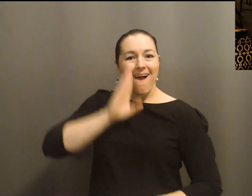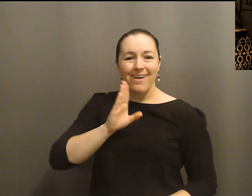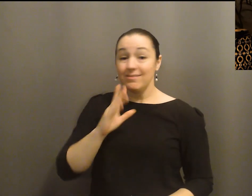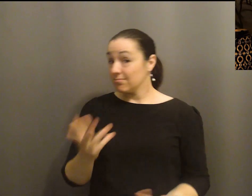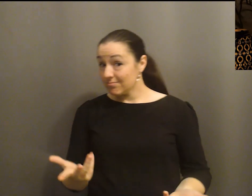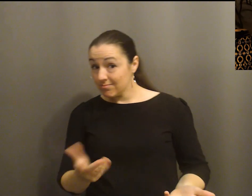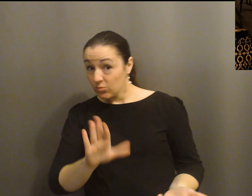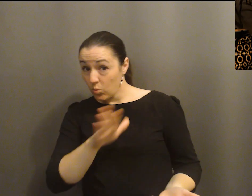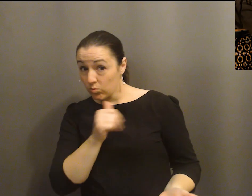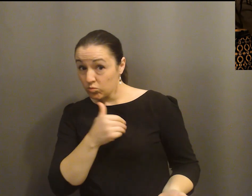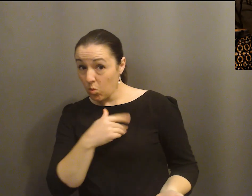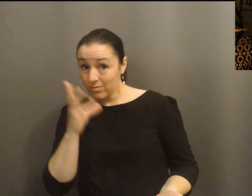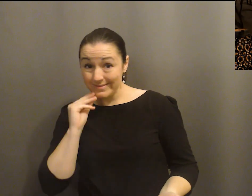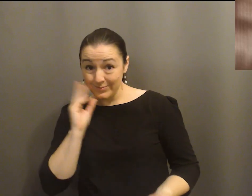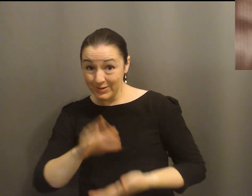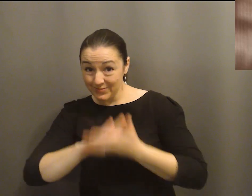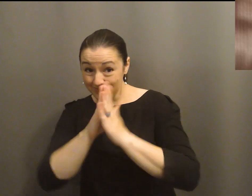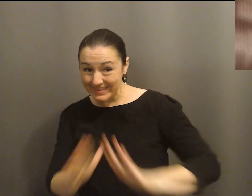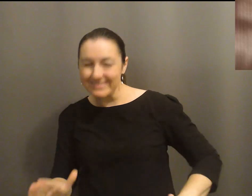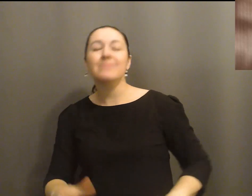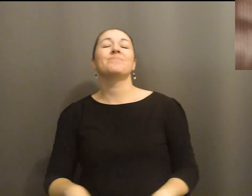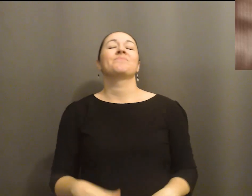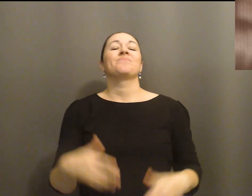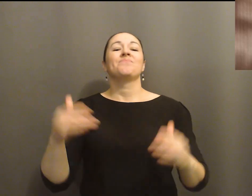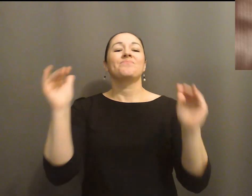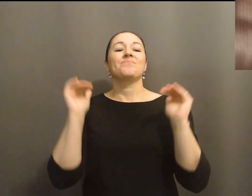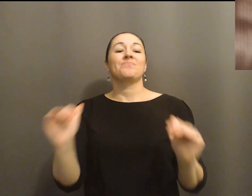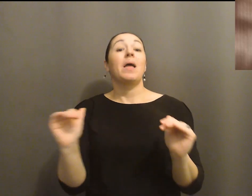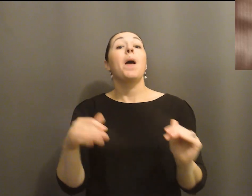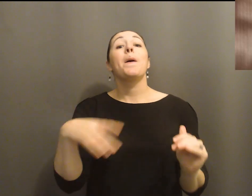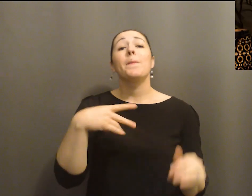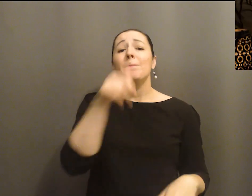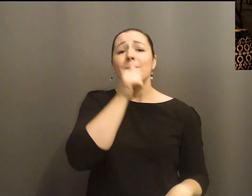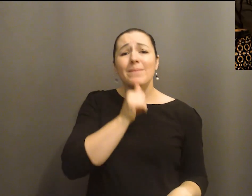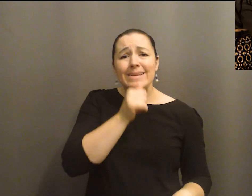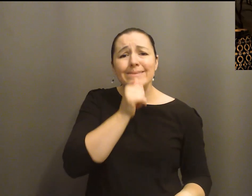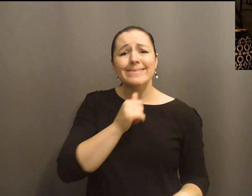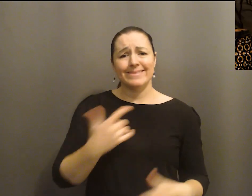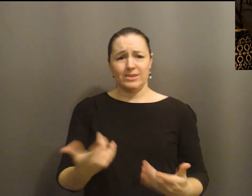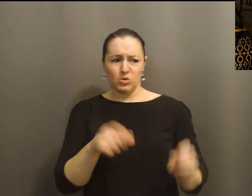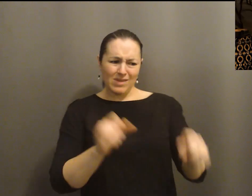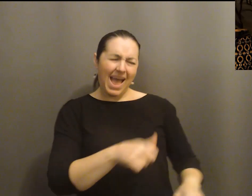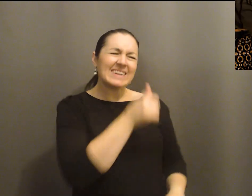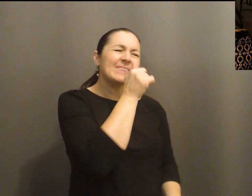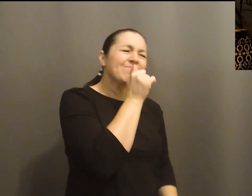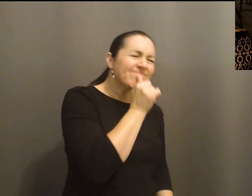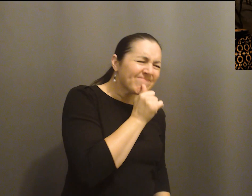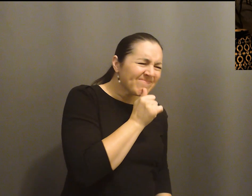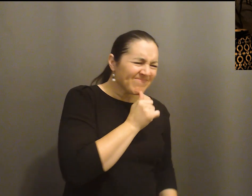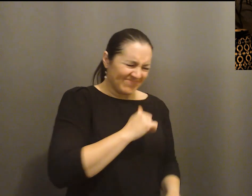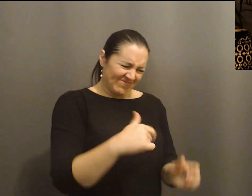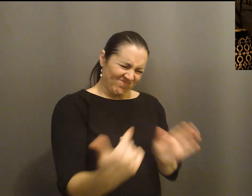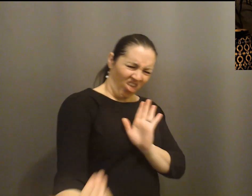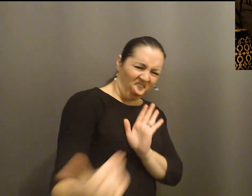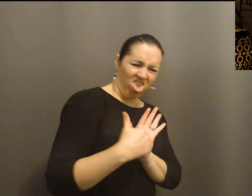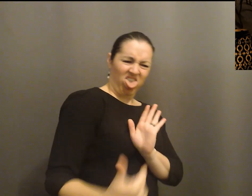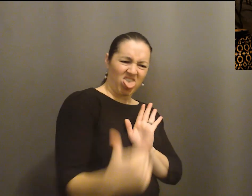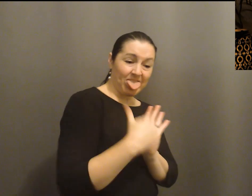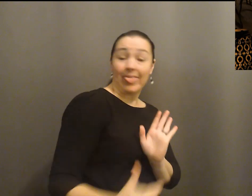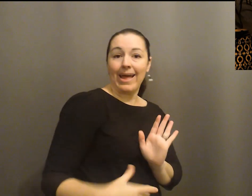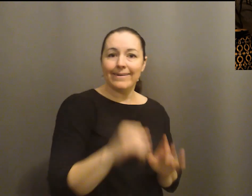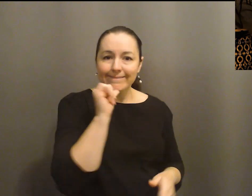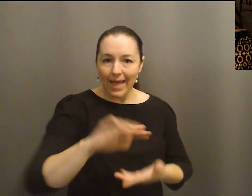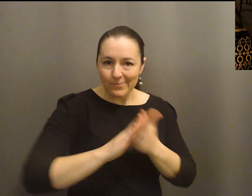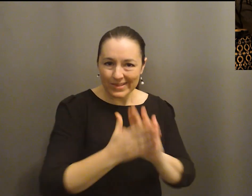peace rolling Through your soul These days Next Patience We all love this one Don't we The ability to suffer And be wronged Without losing